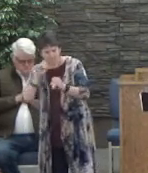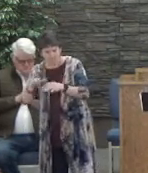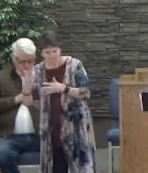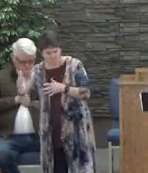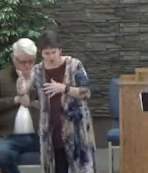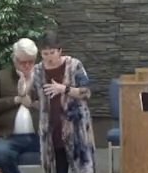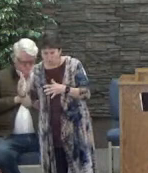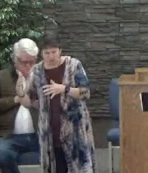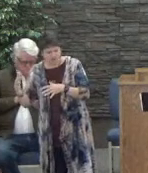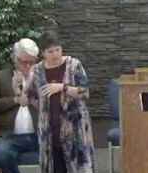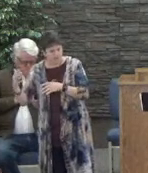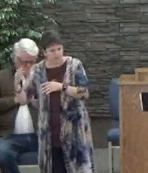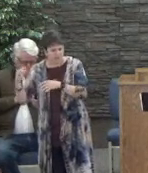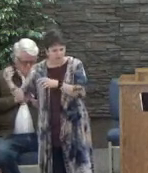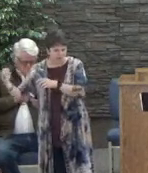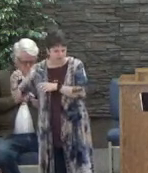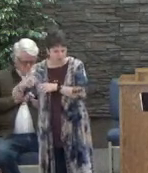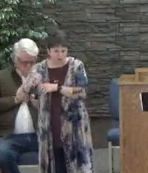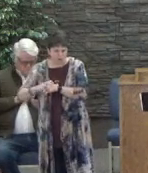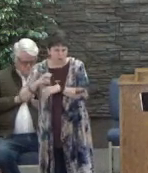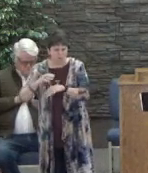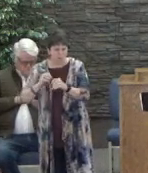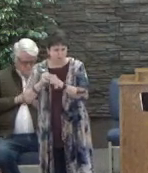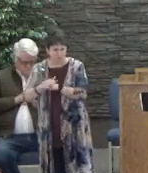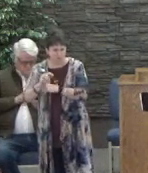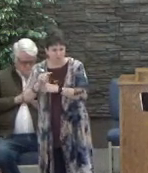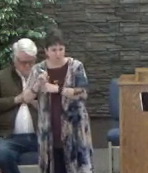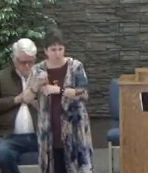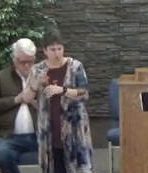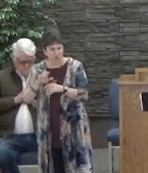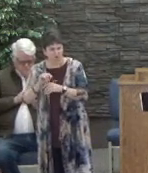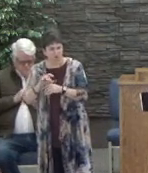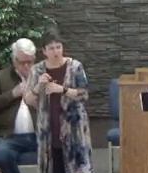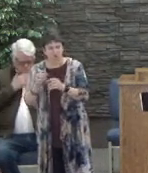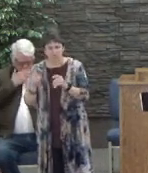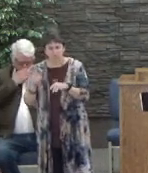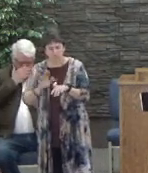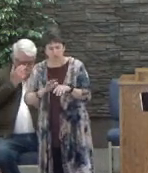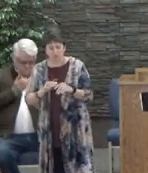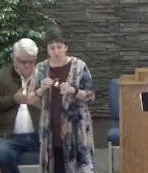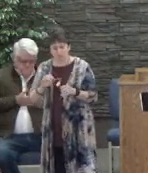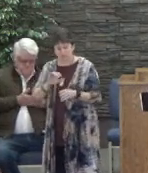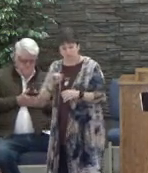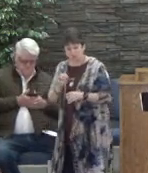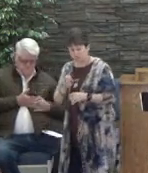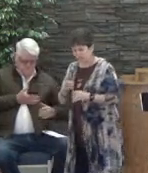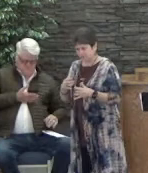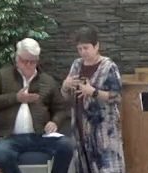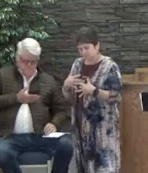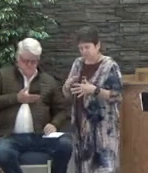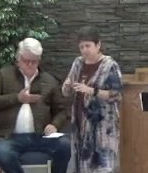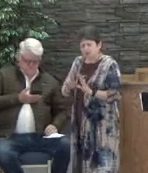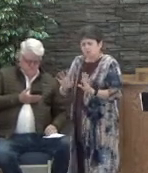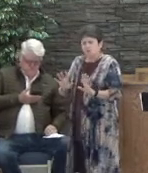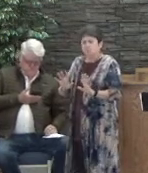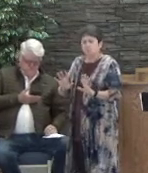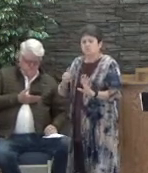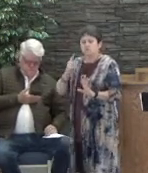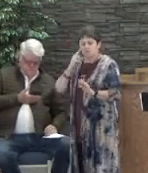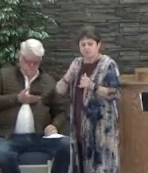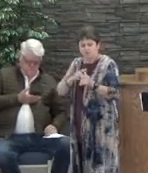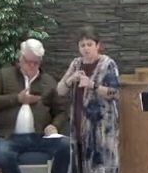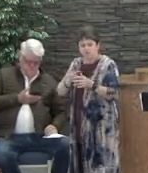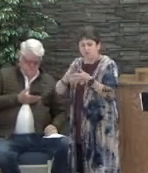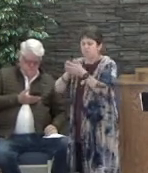already at Hazazon Tamar, that is En Gedi." Alarmed, Jehoshaphat resolved to inquire of